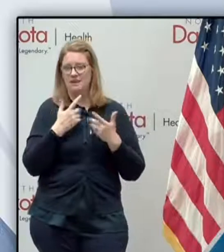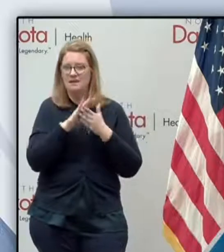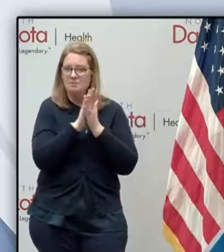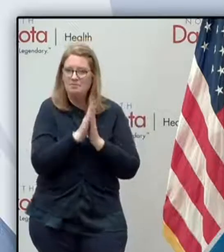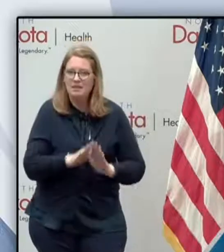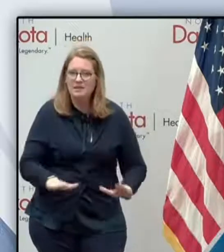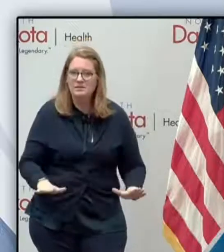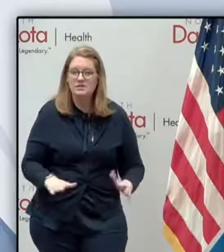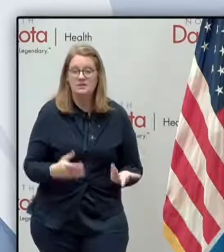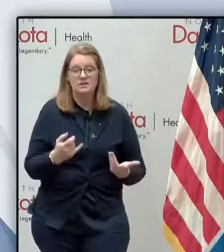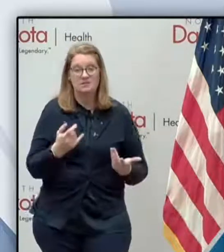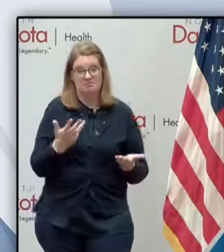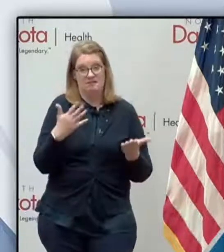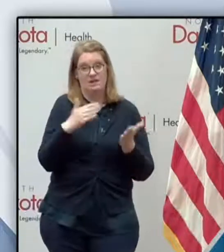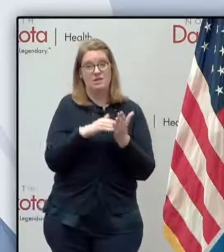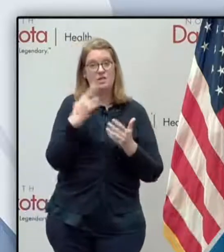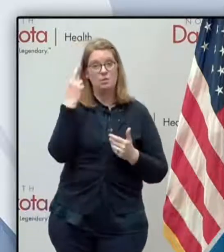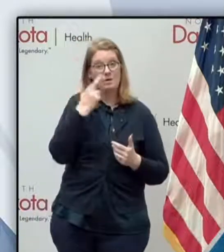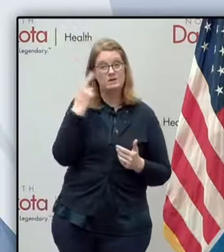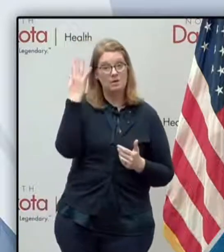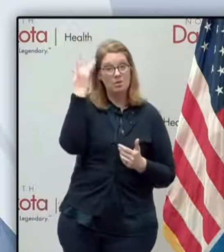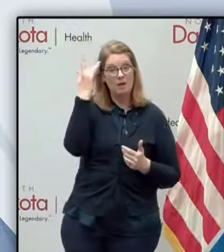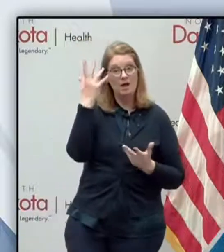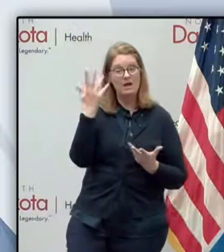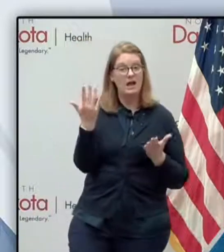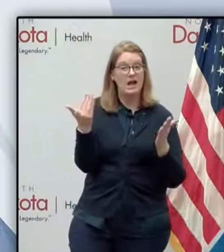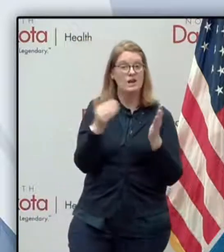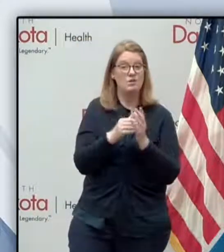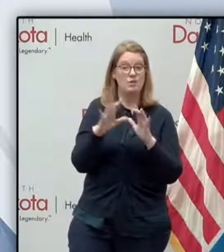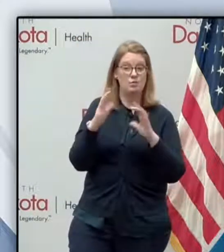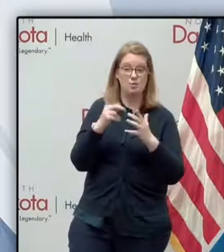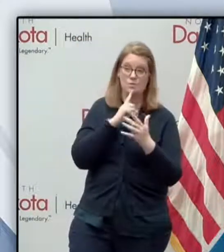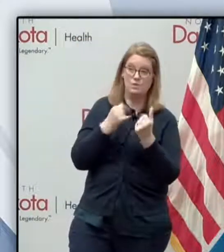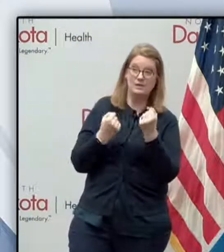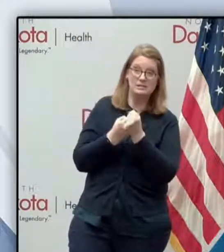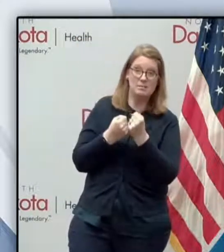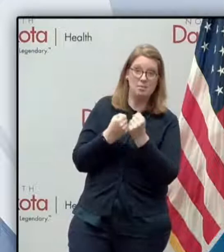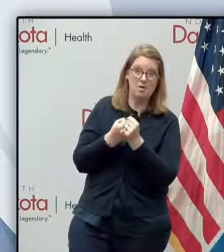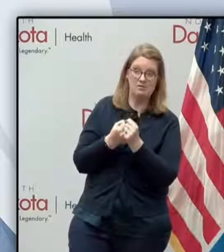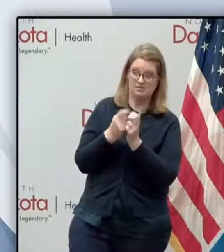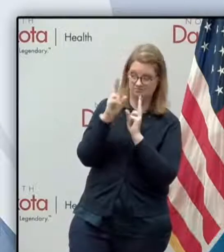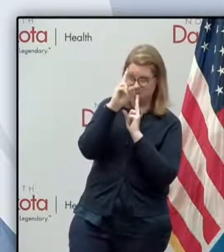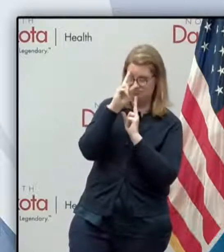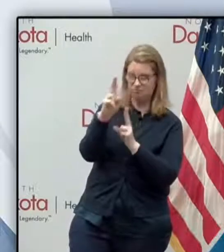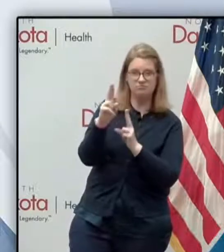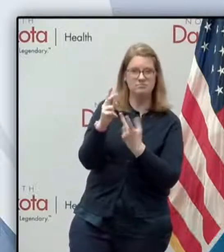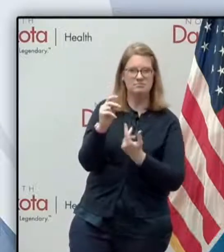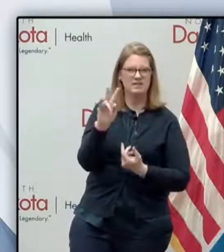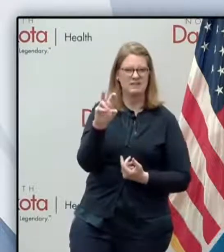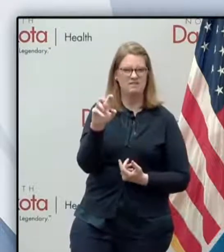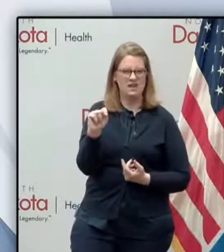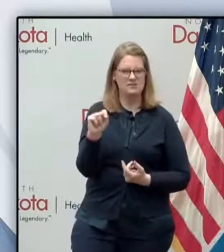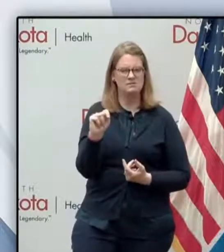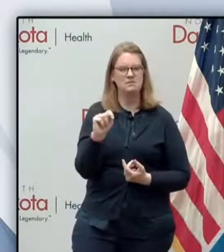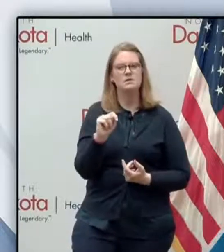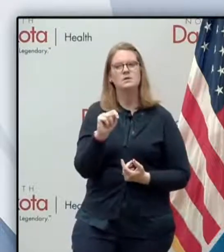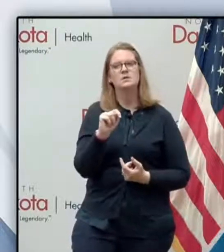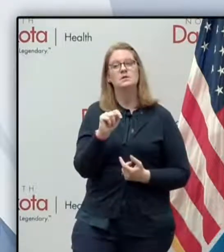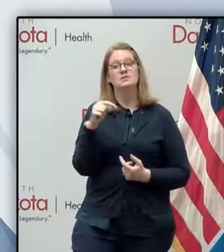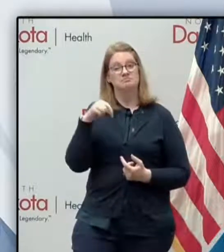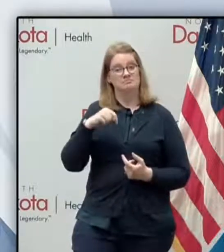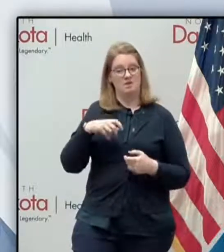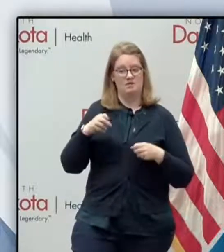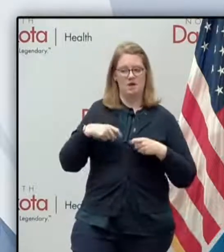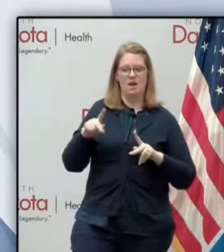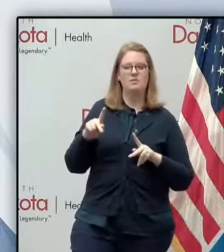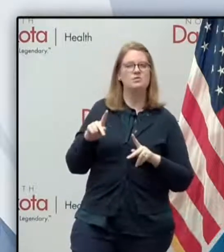another why, another group to extend your support or your love to, that would be to our veterans. And so we have an opportunity to pay them back